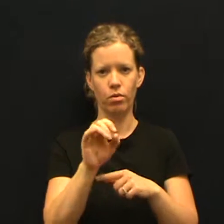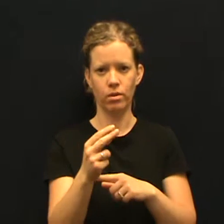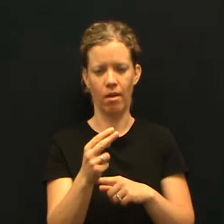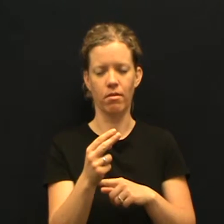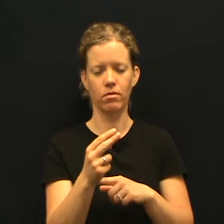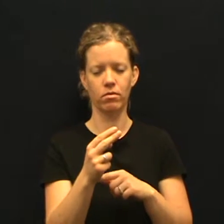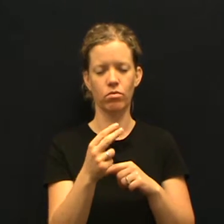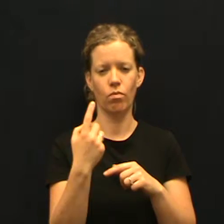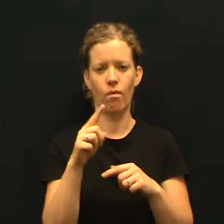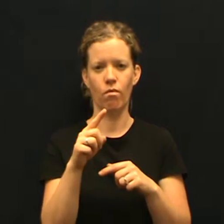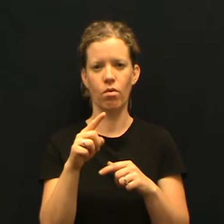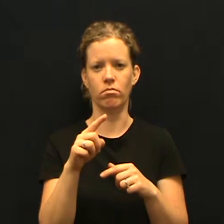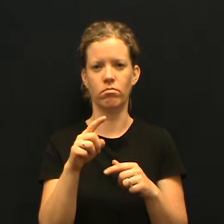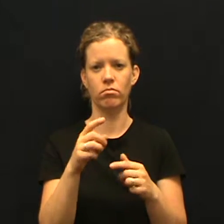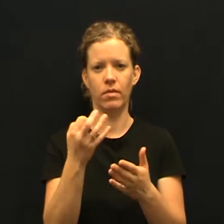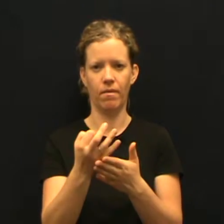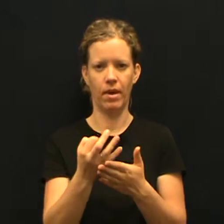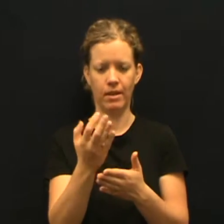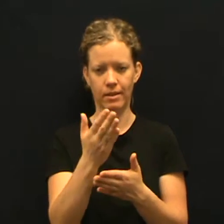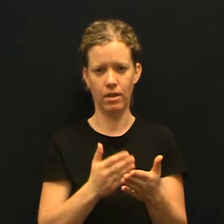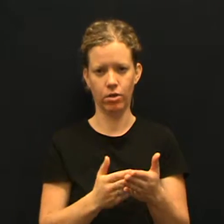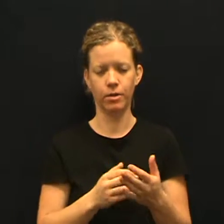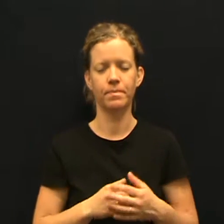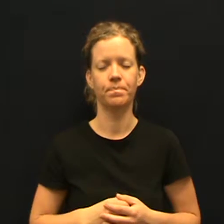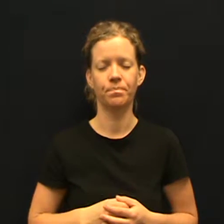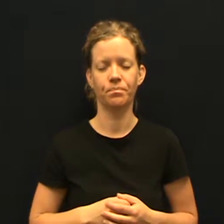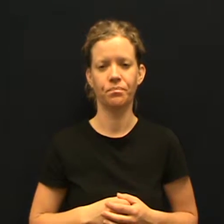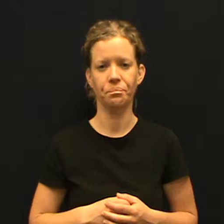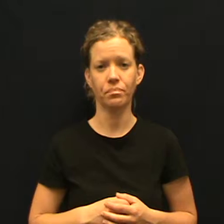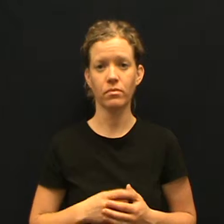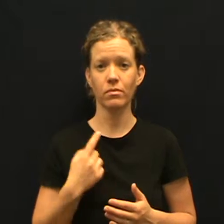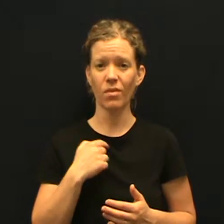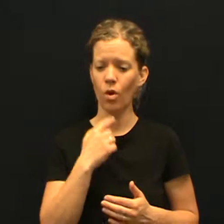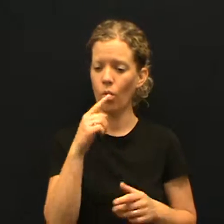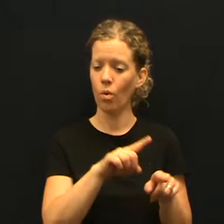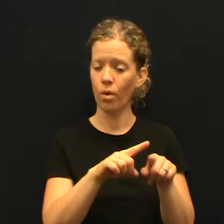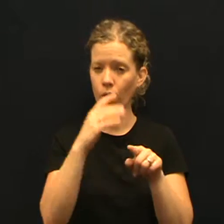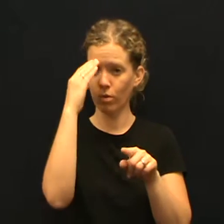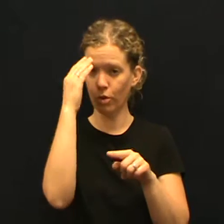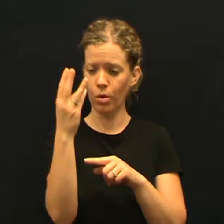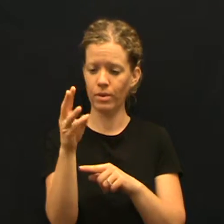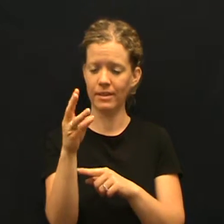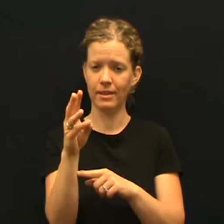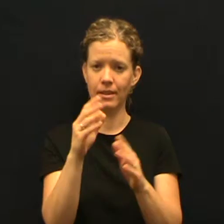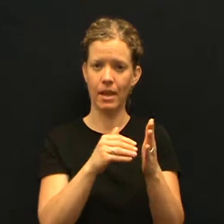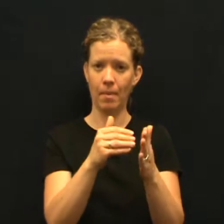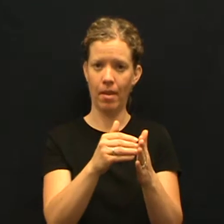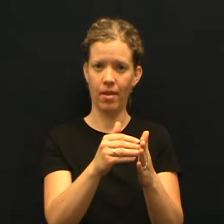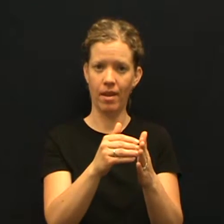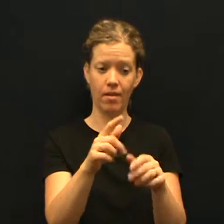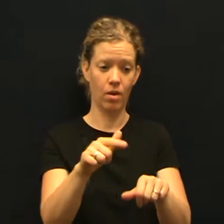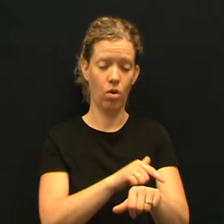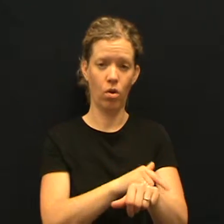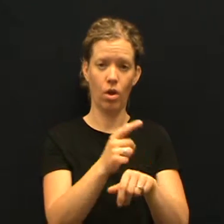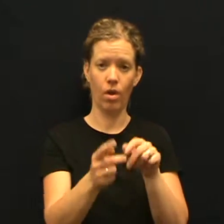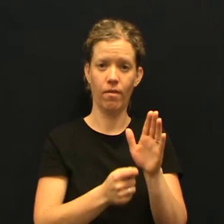financing section. We're also told that 16 million in new long-term loans were issued, which means